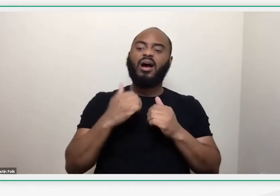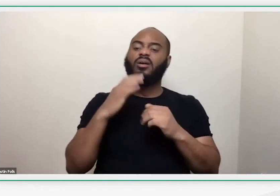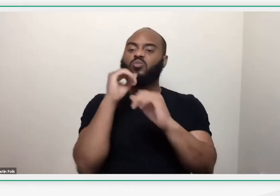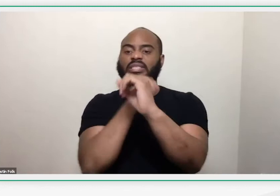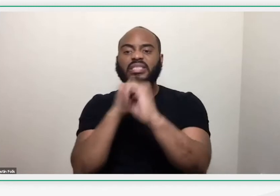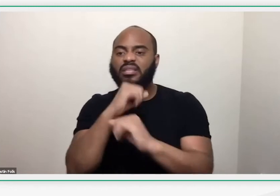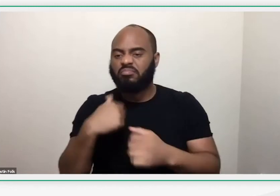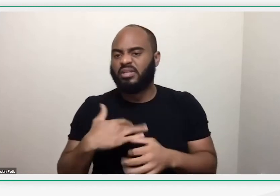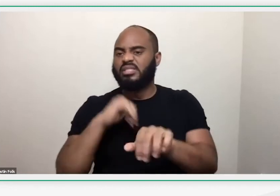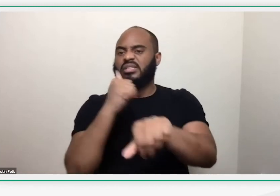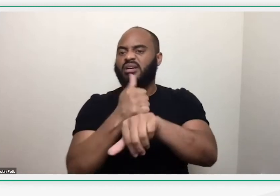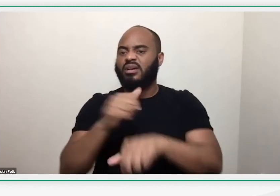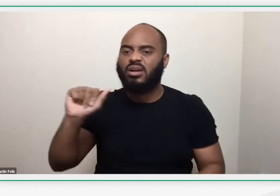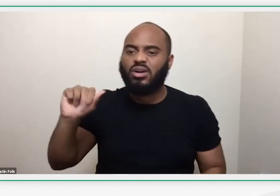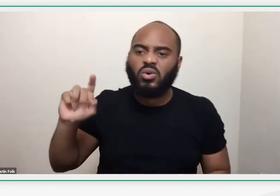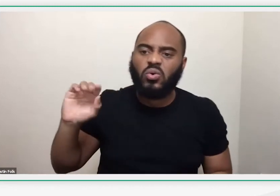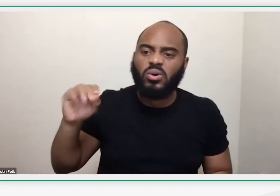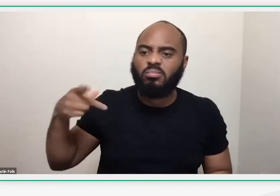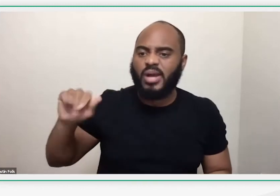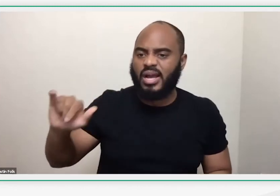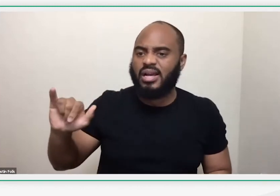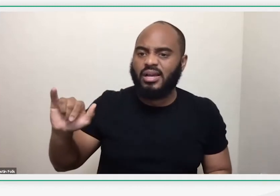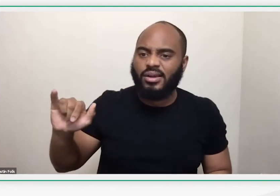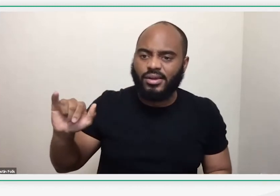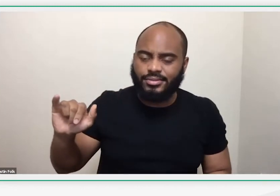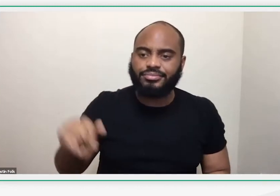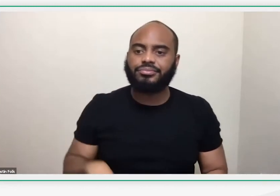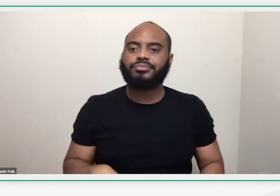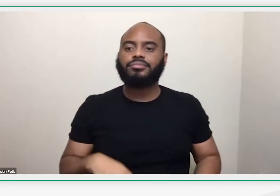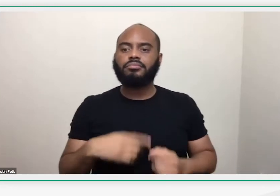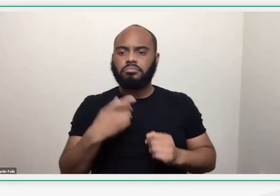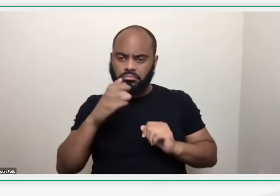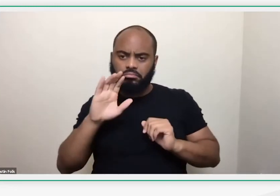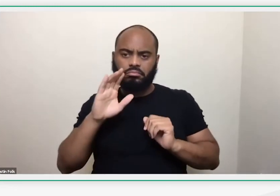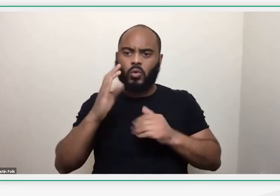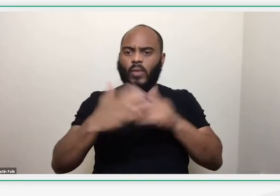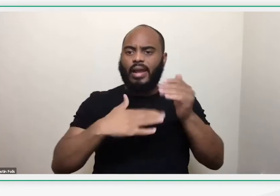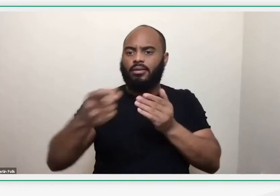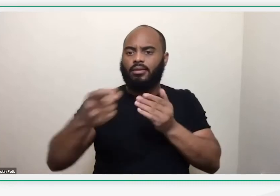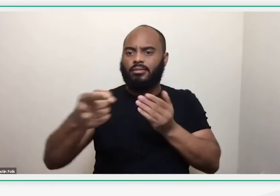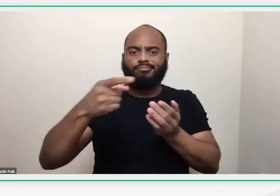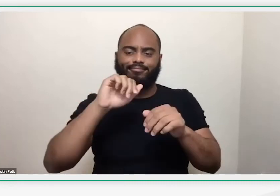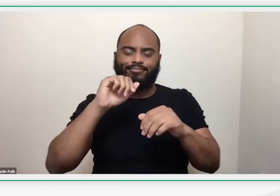takes a matter of paying back the money on time and making on time payments.